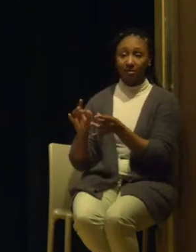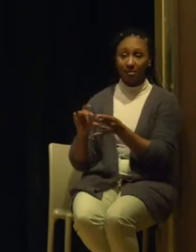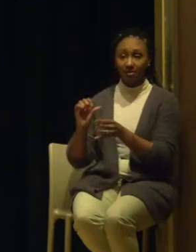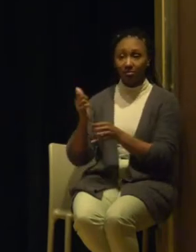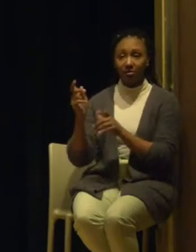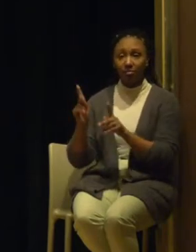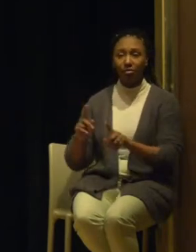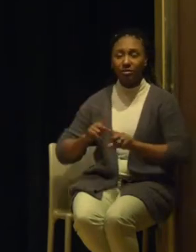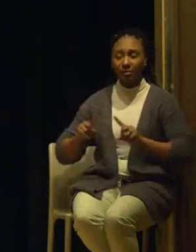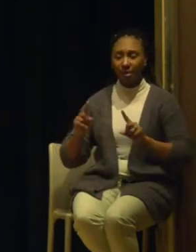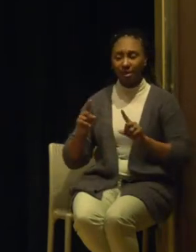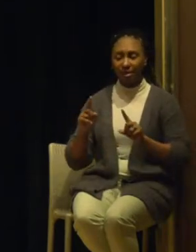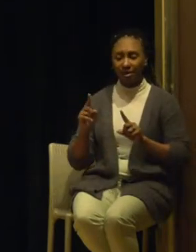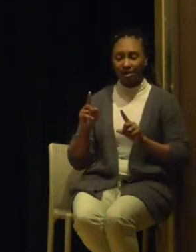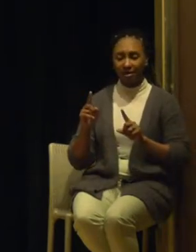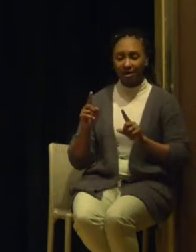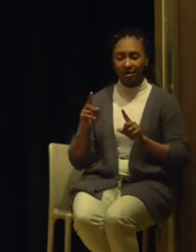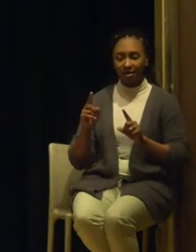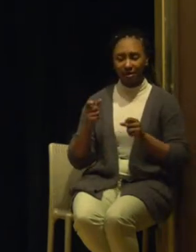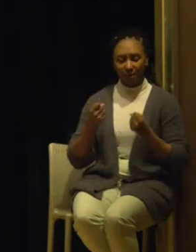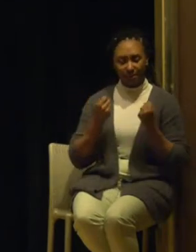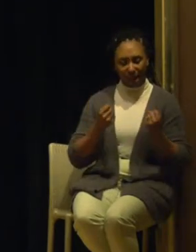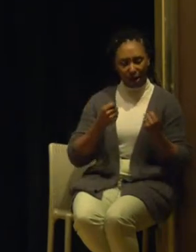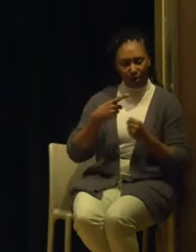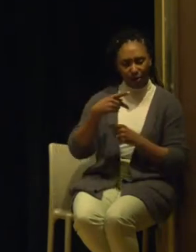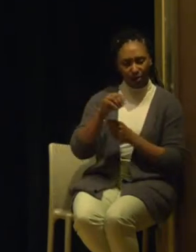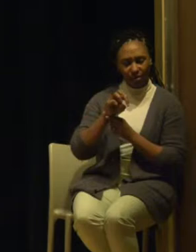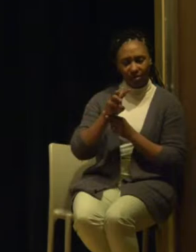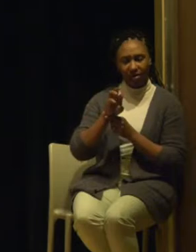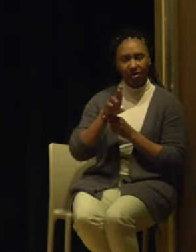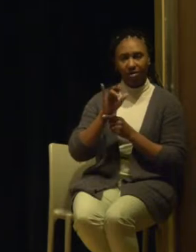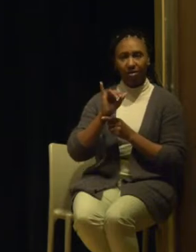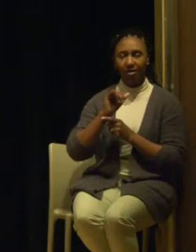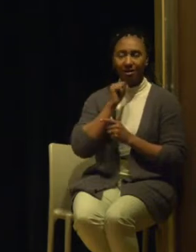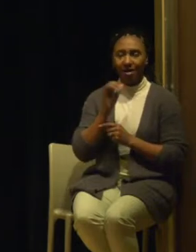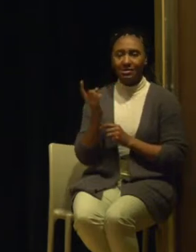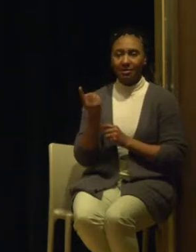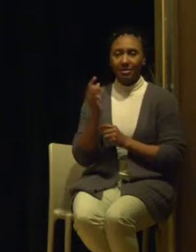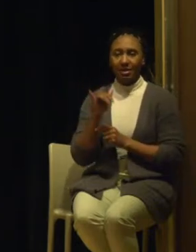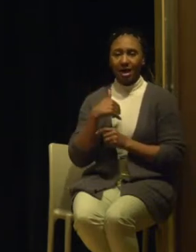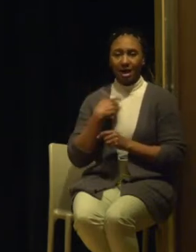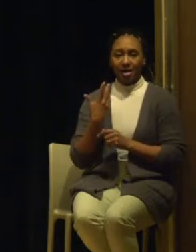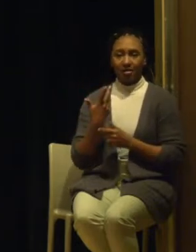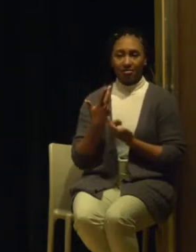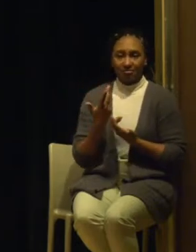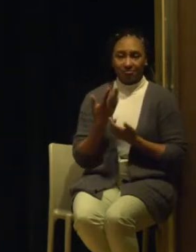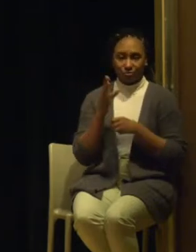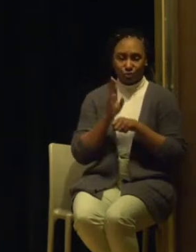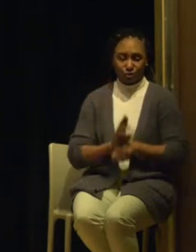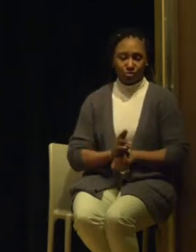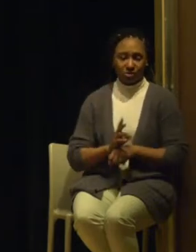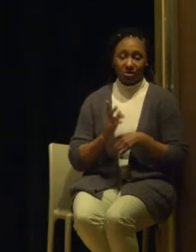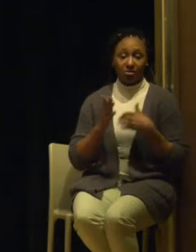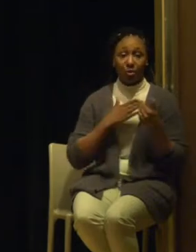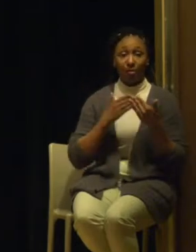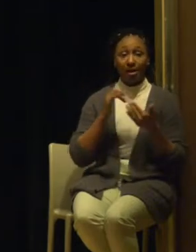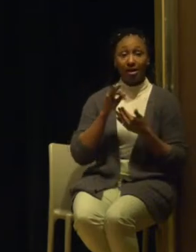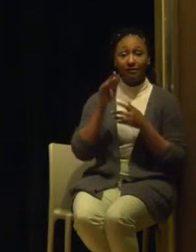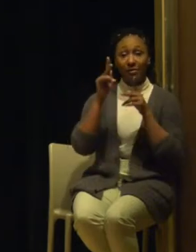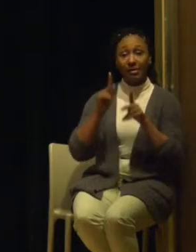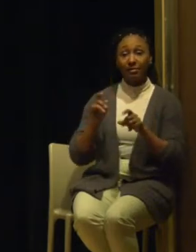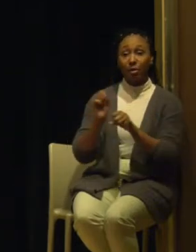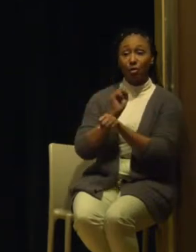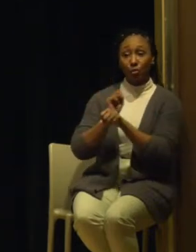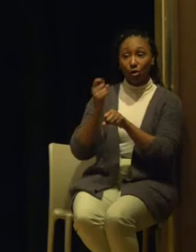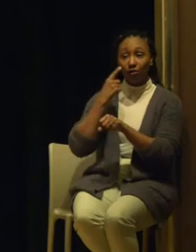was seeking. Mm-hmm. But to run a network, you have to exert the power mm-hmm. to the people that work for you, to people you're